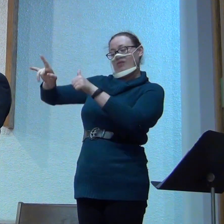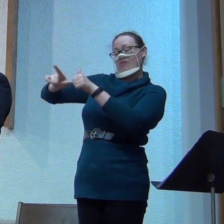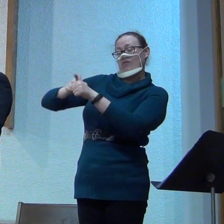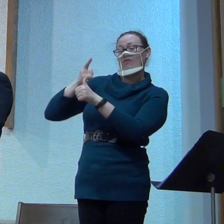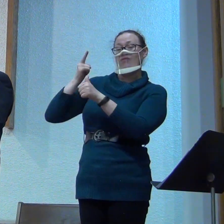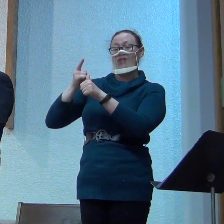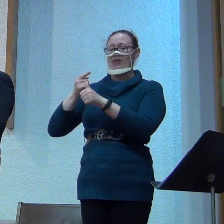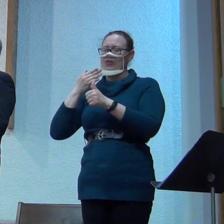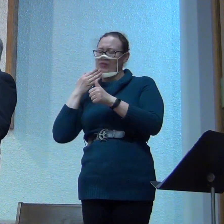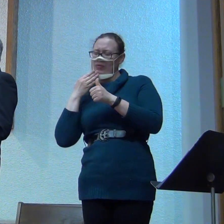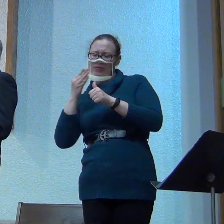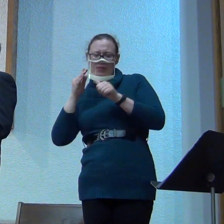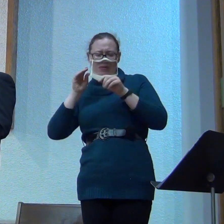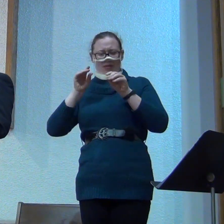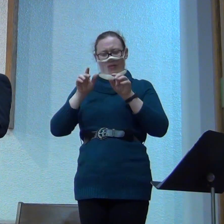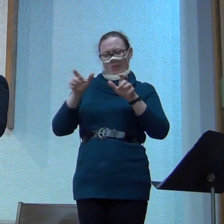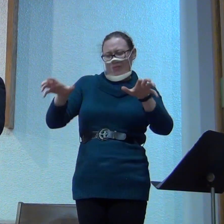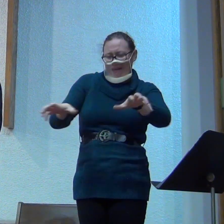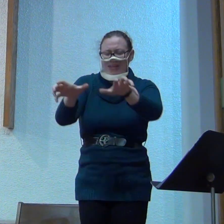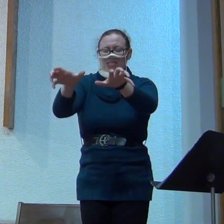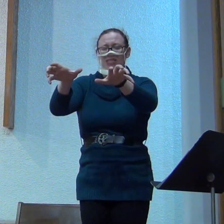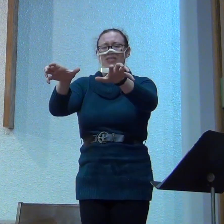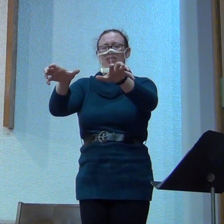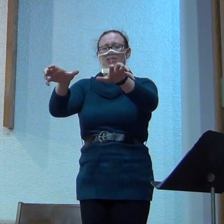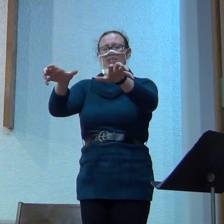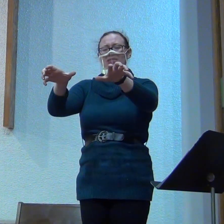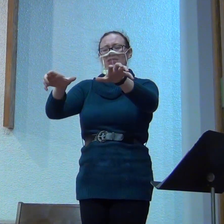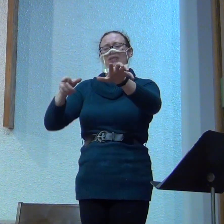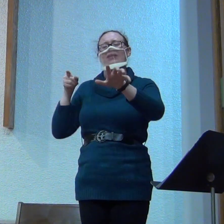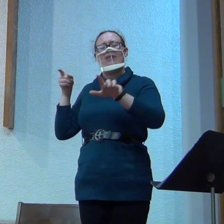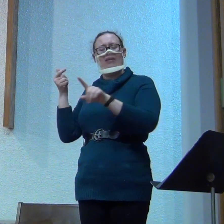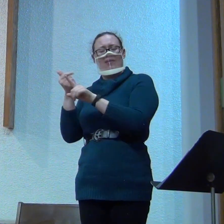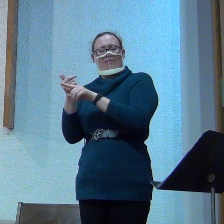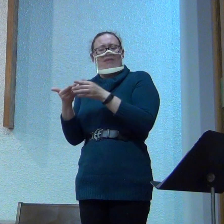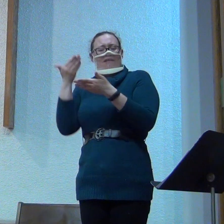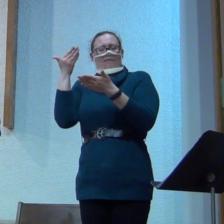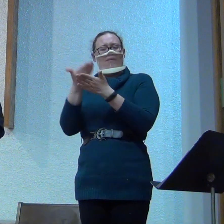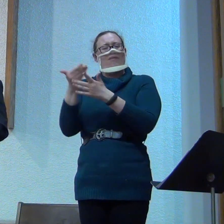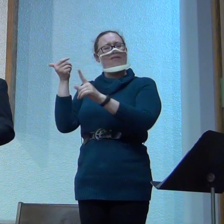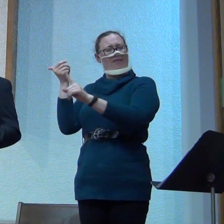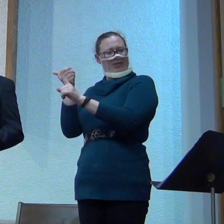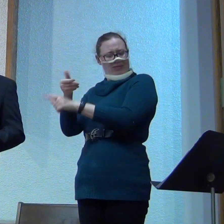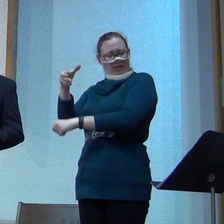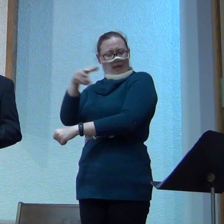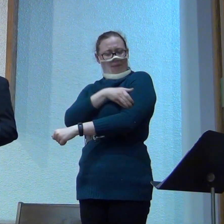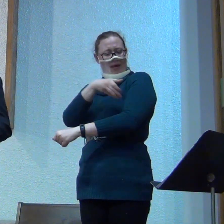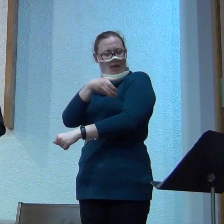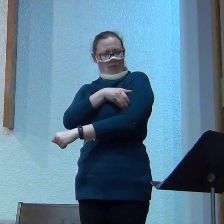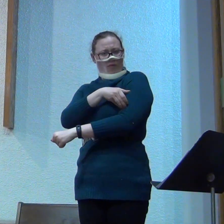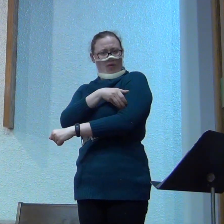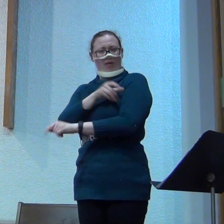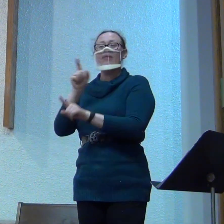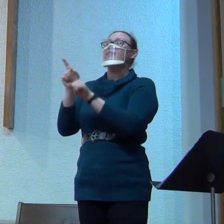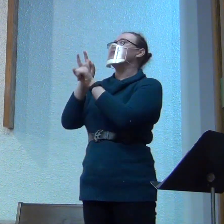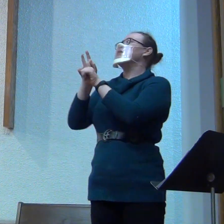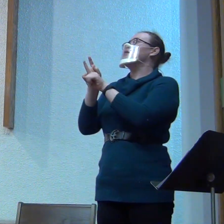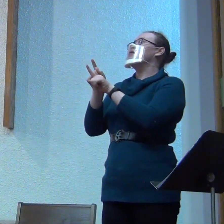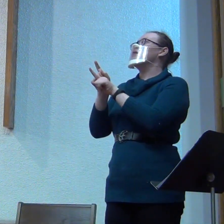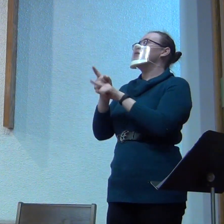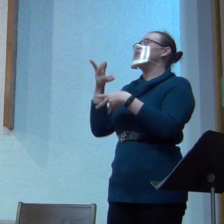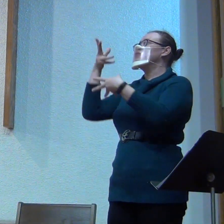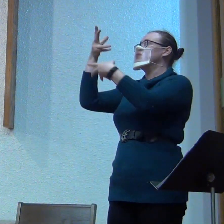Galilee. He thus revealed his glory, and his disciples put their